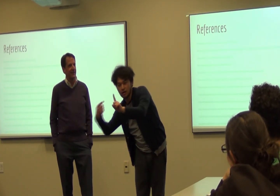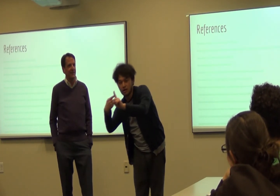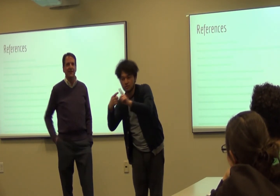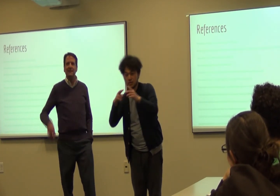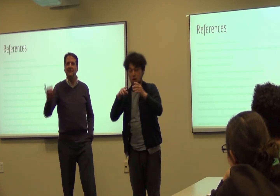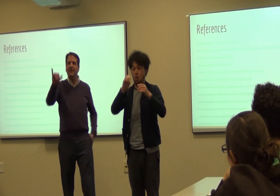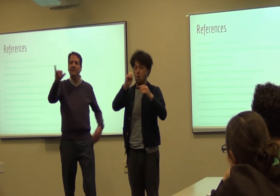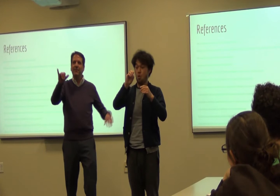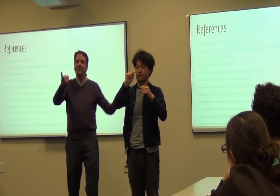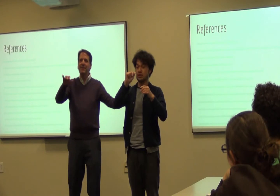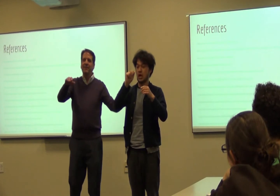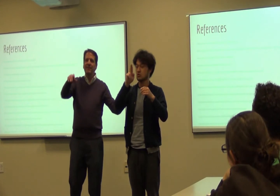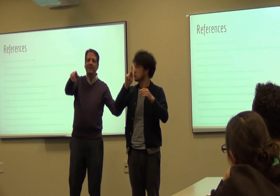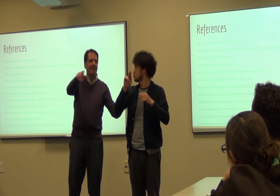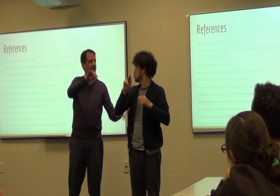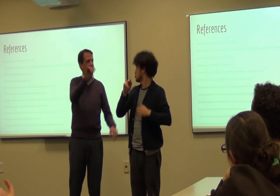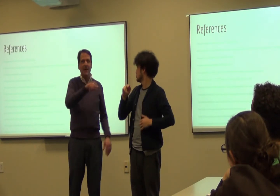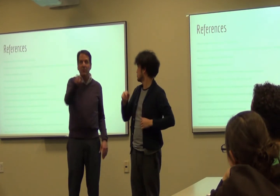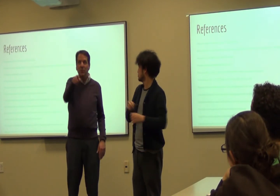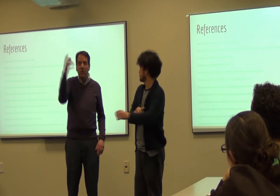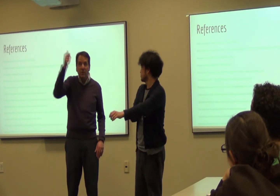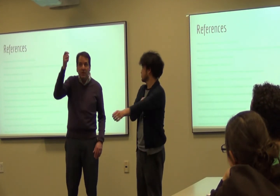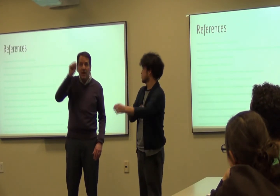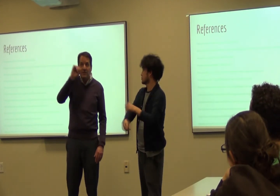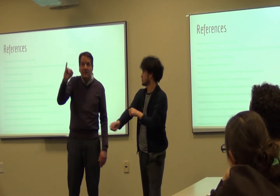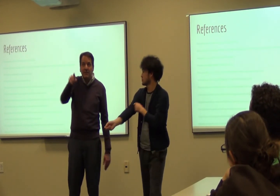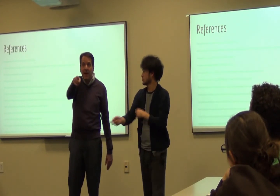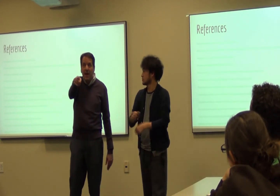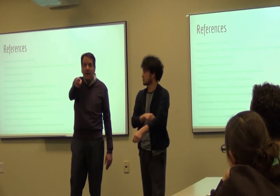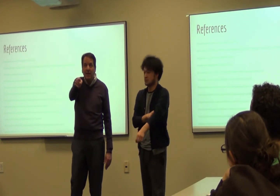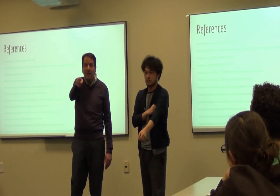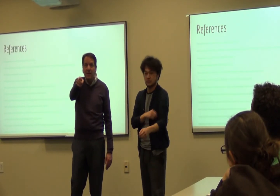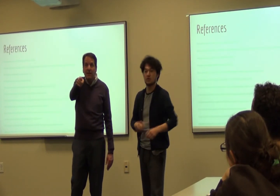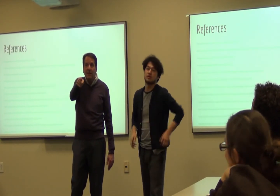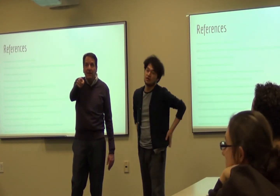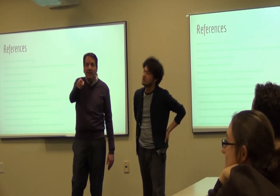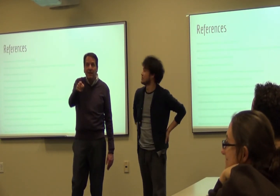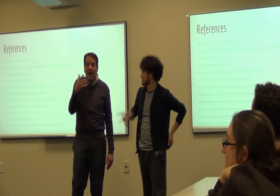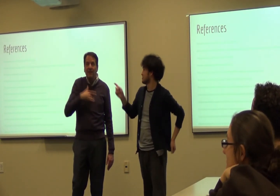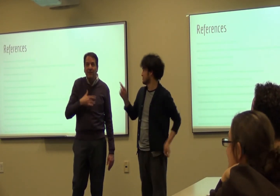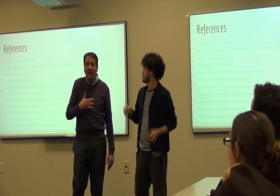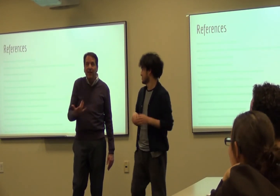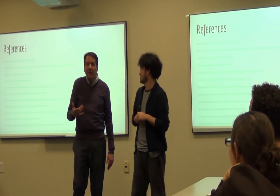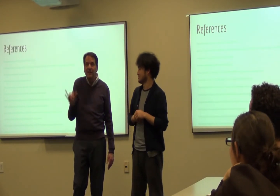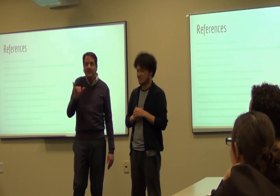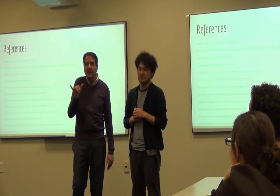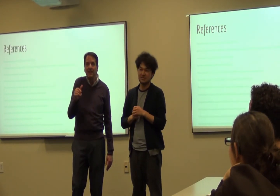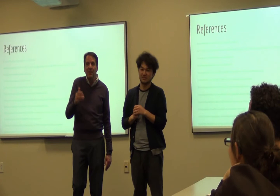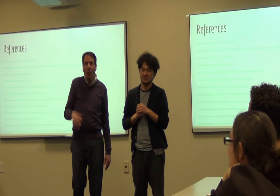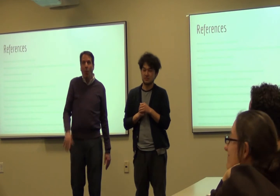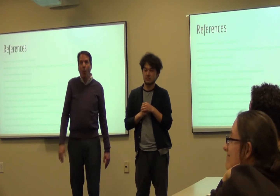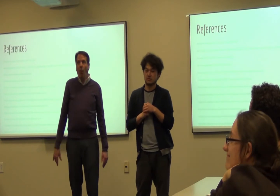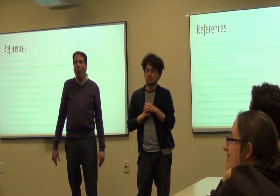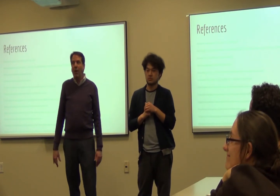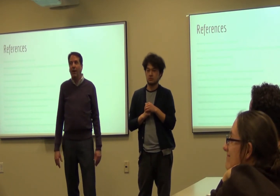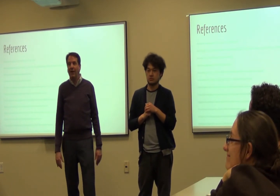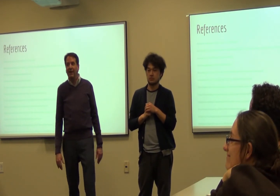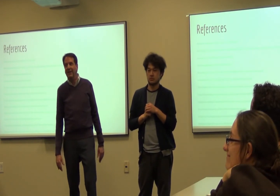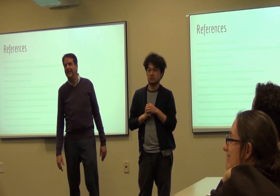same concept. So, again, with otaku, It's like, are you saying you want SSI to someone? You know how it makes you feel? Yeah,